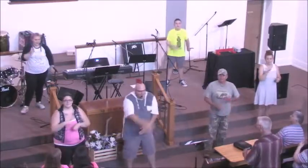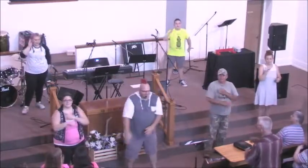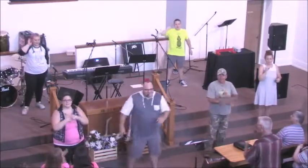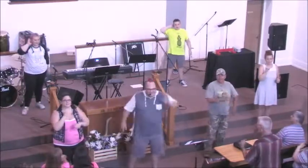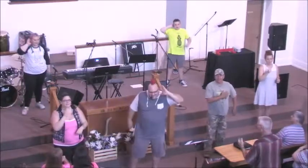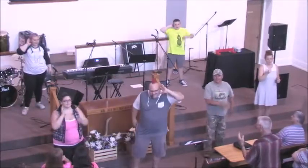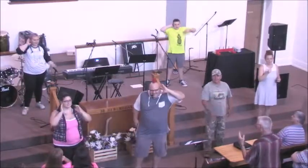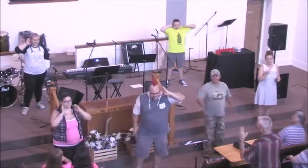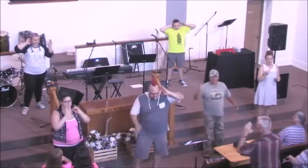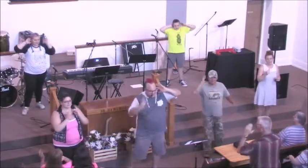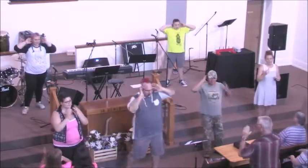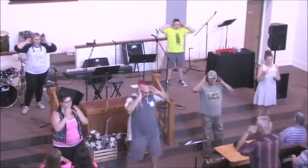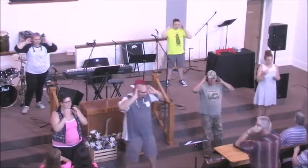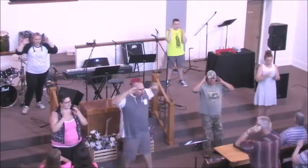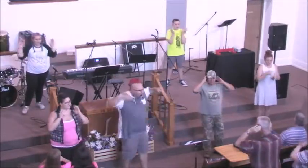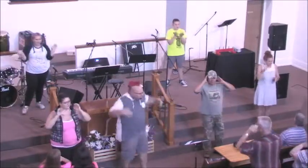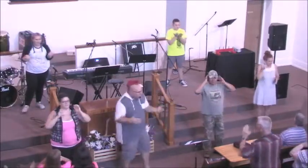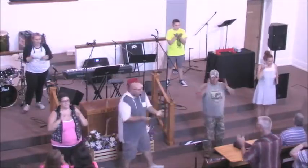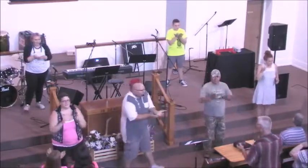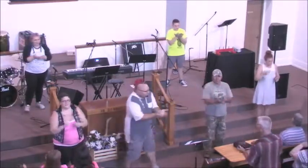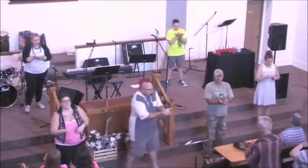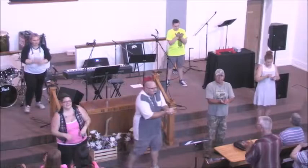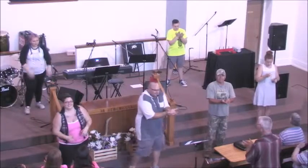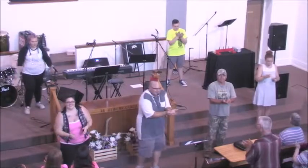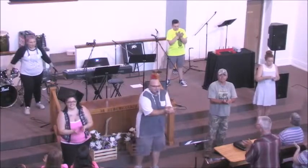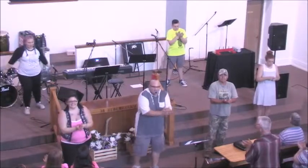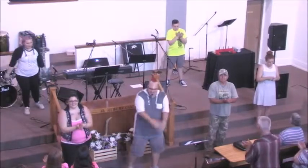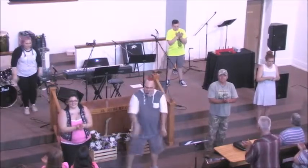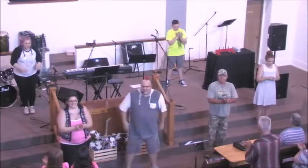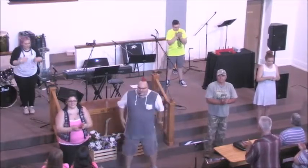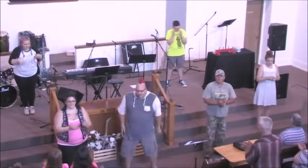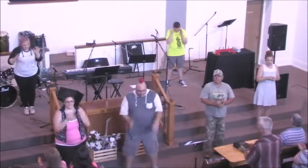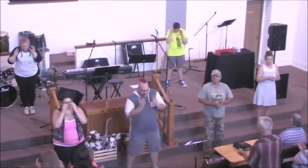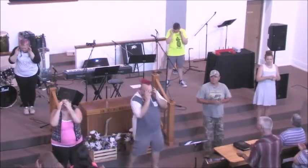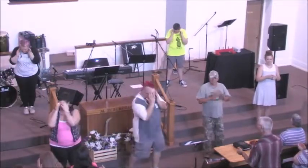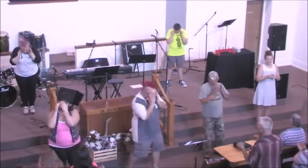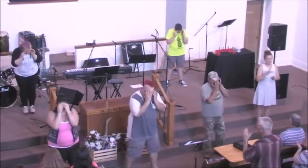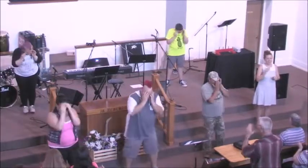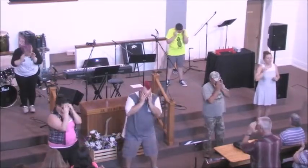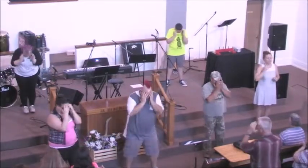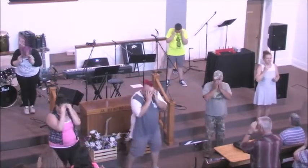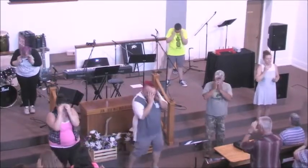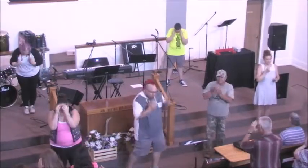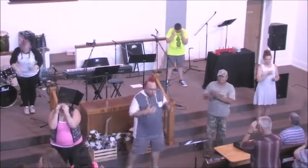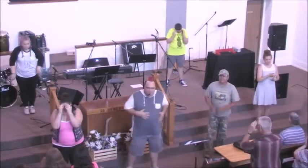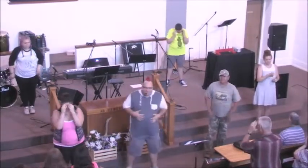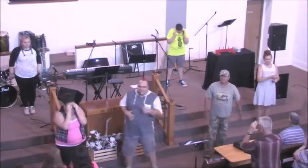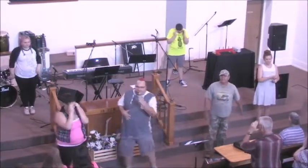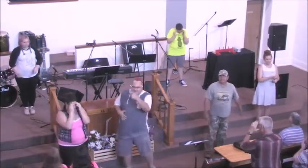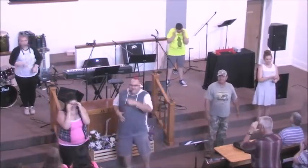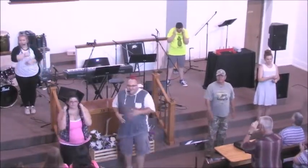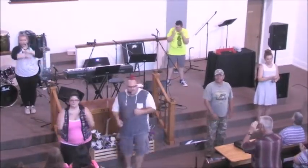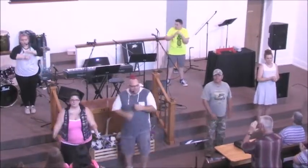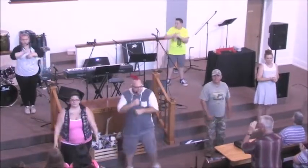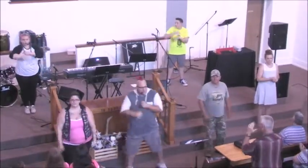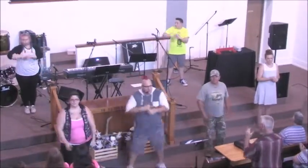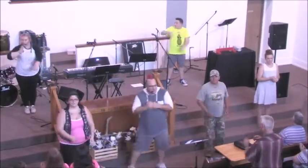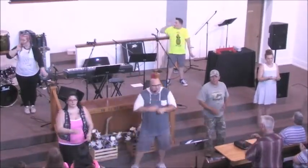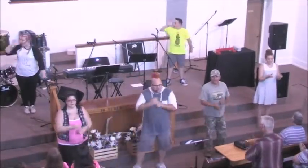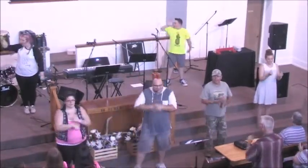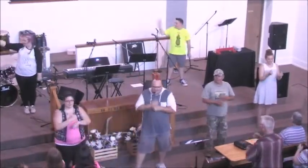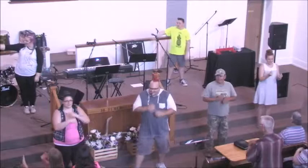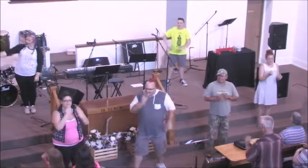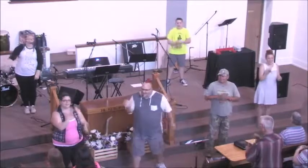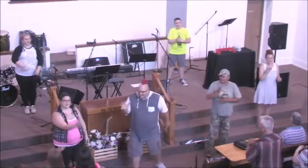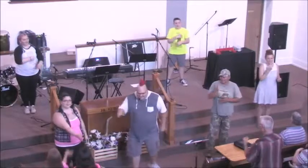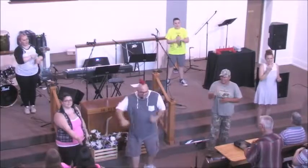not merely listen to the word. And so deceive yourself. A little more music. Do